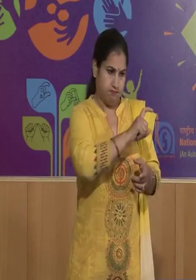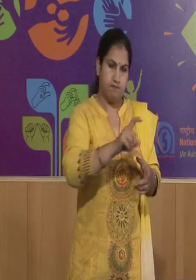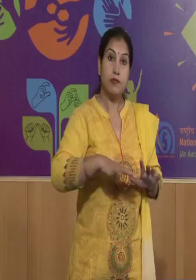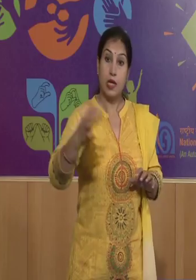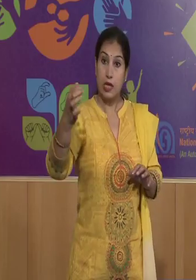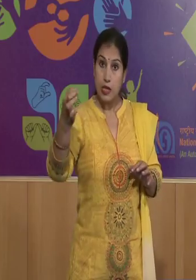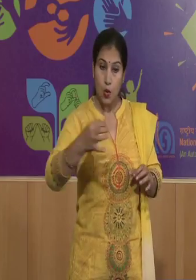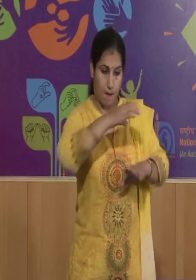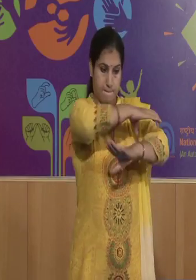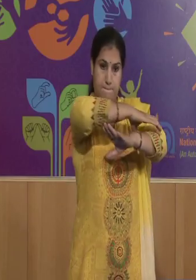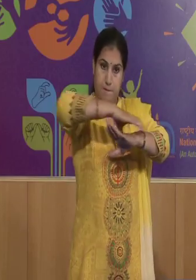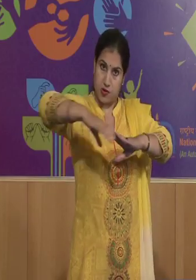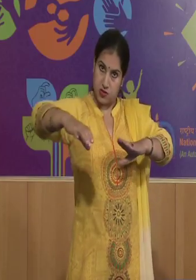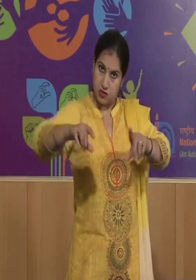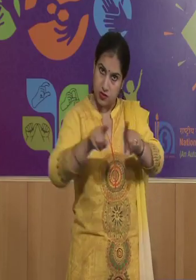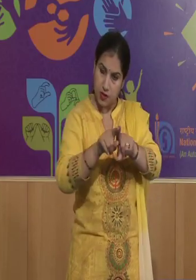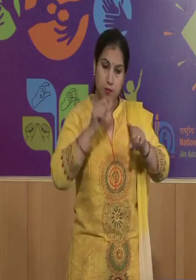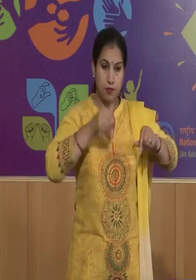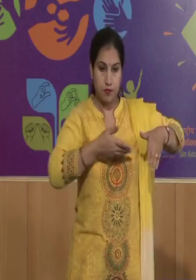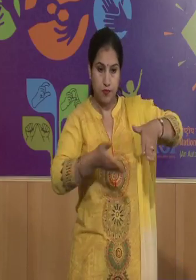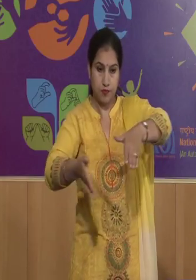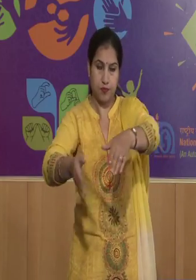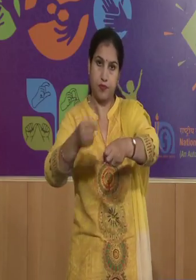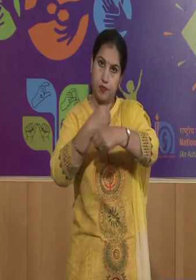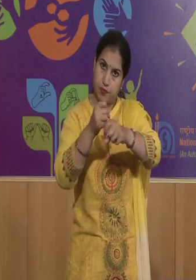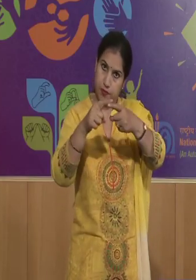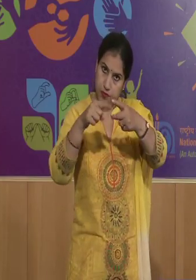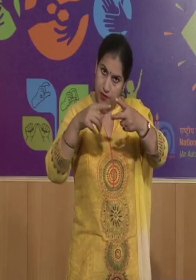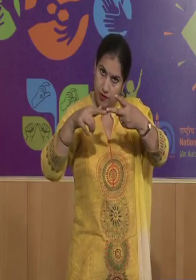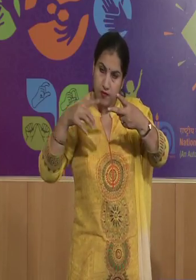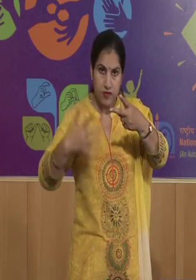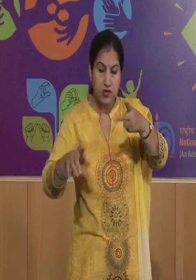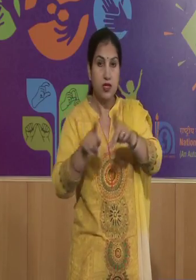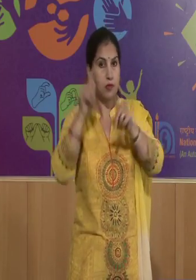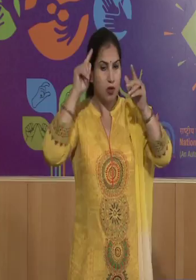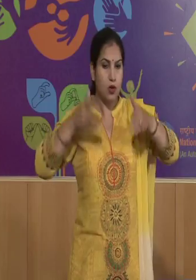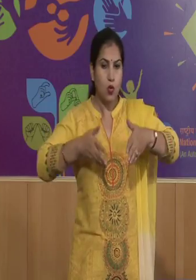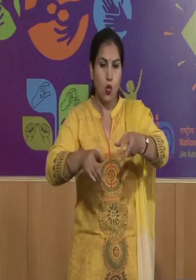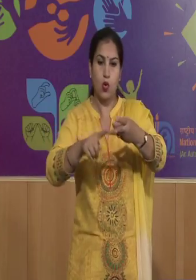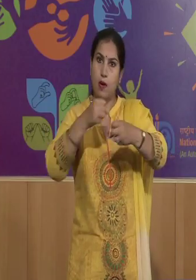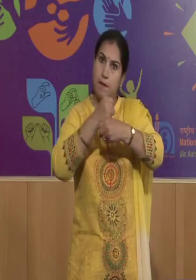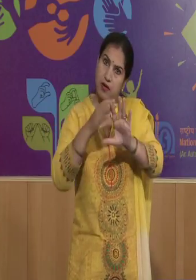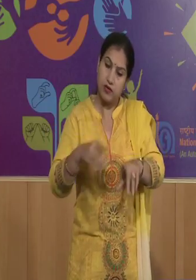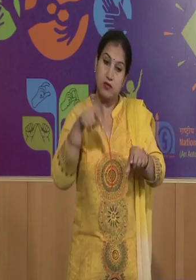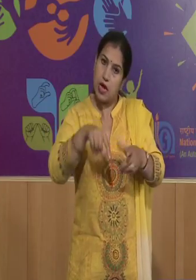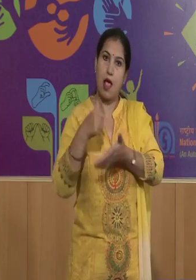were constructed throughout Britain that helped in quick transportation of